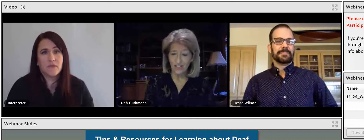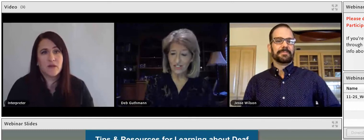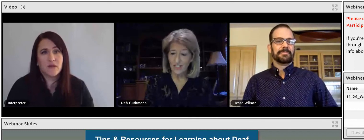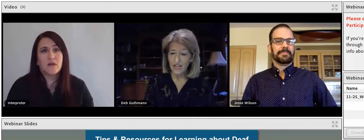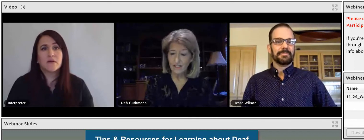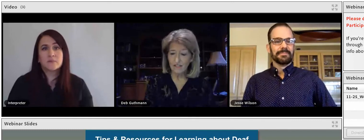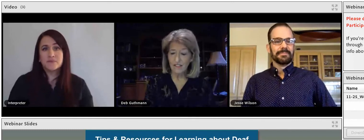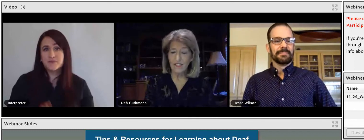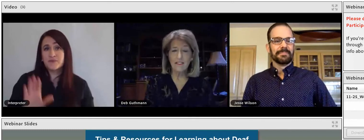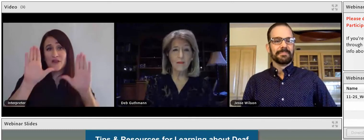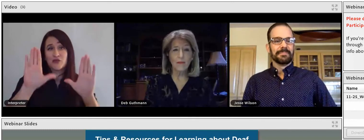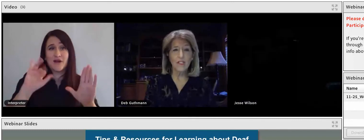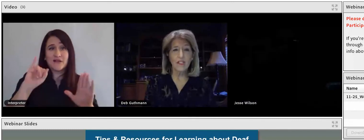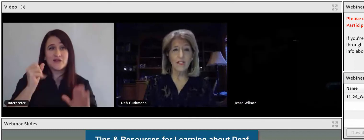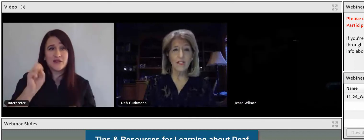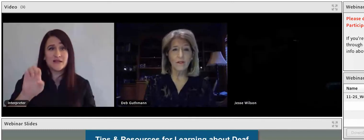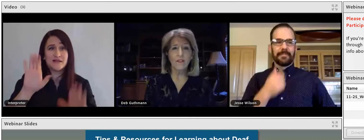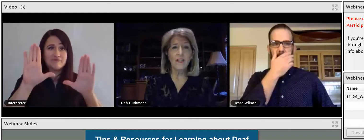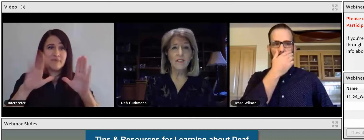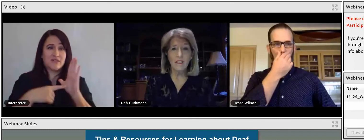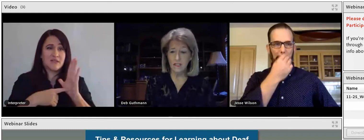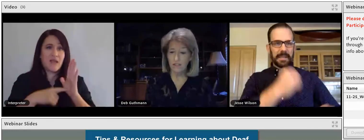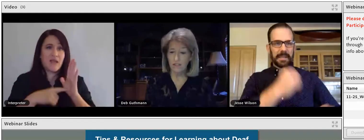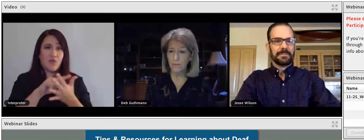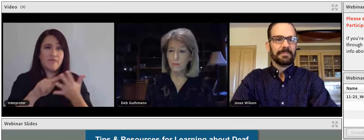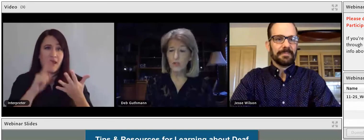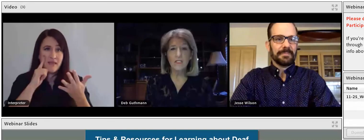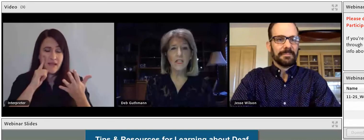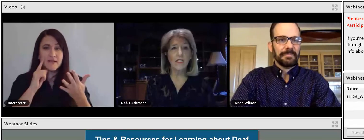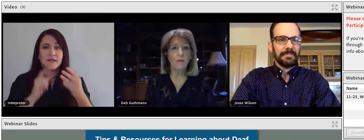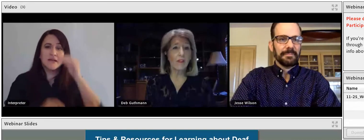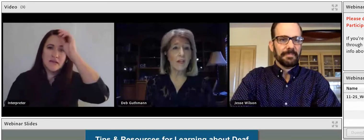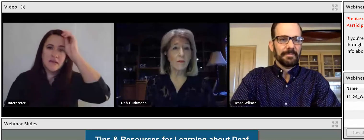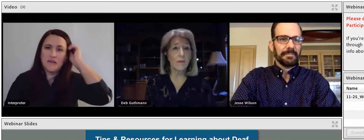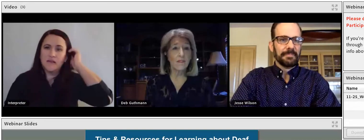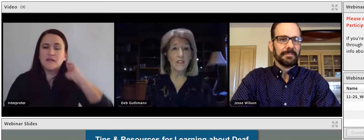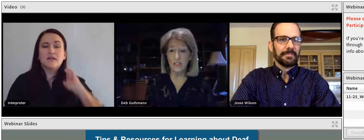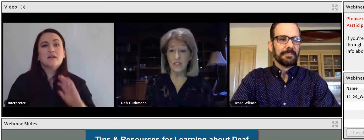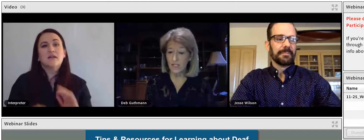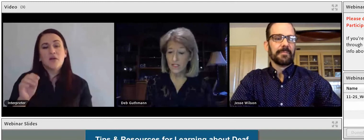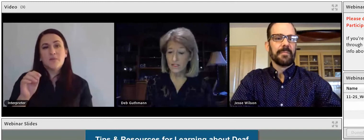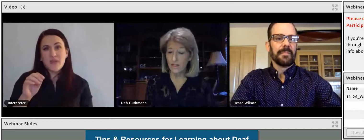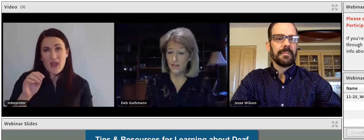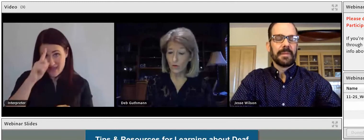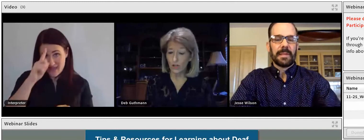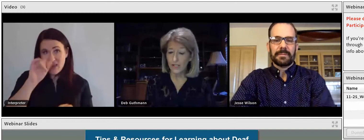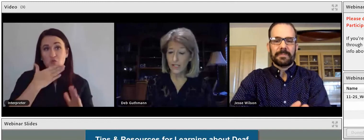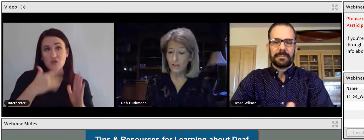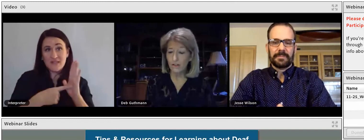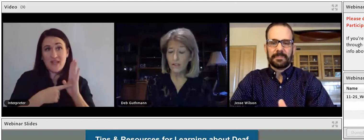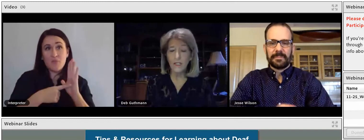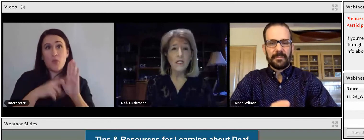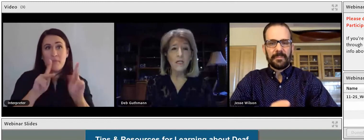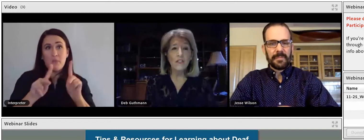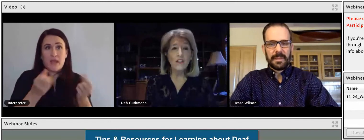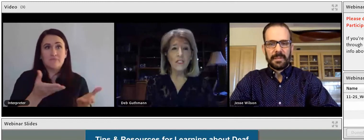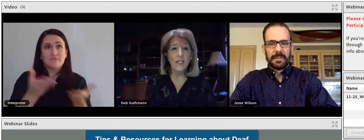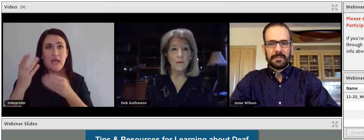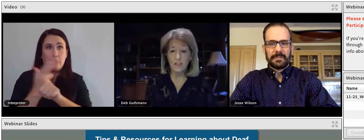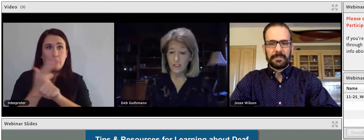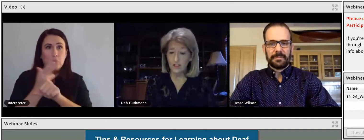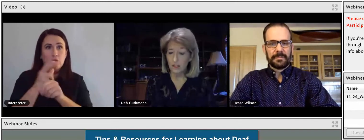That's great, Jessie. Excellent examples. I think those are things that people can take with them even in the settings that they're working in